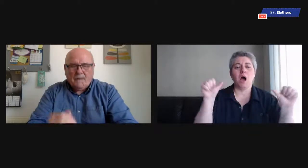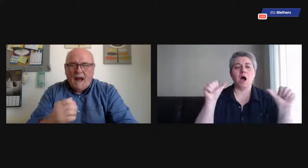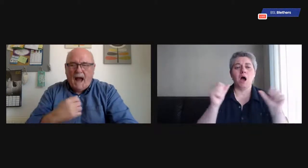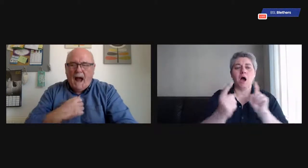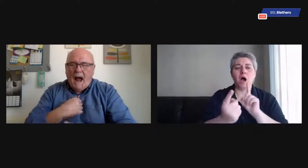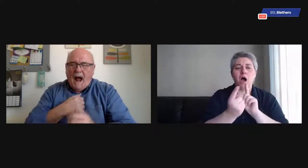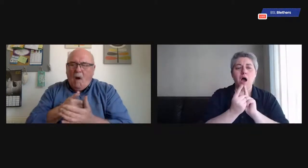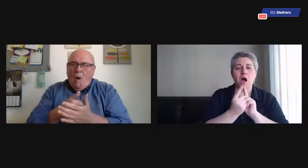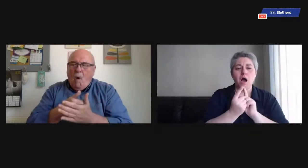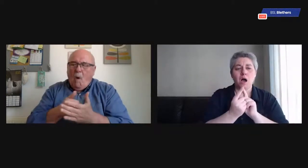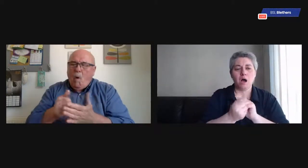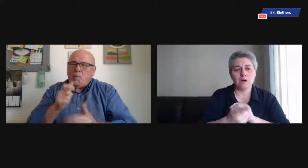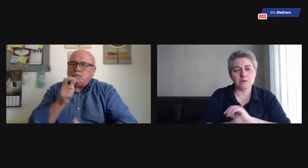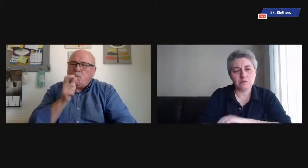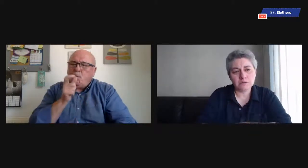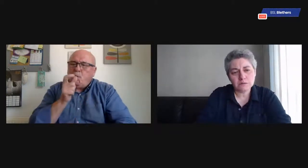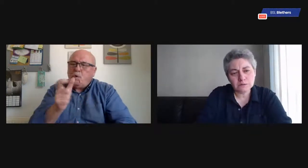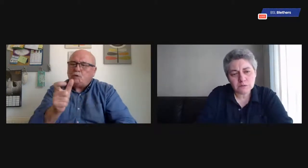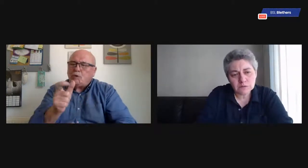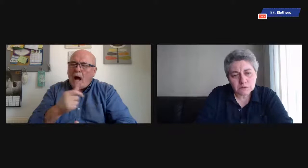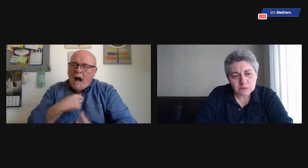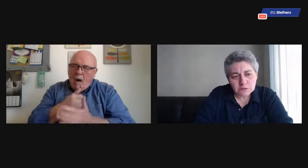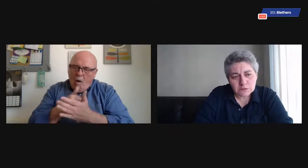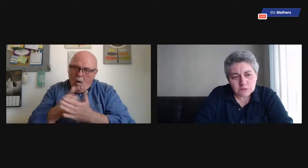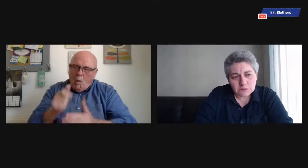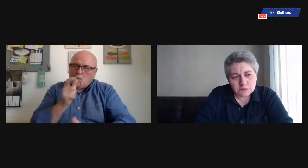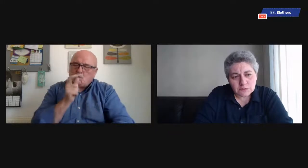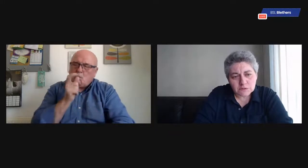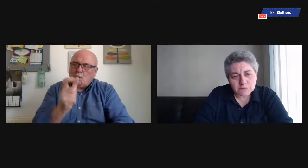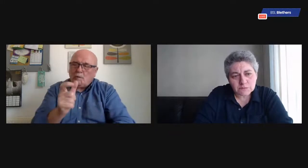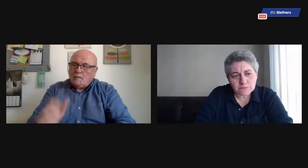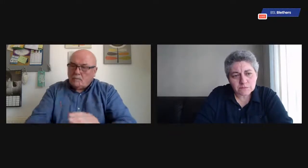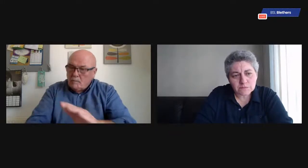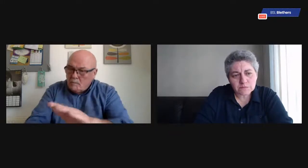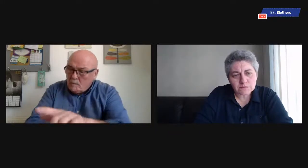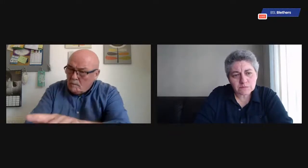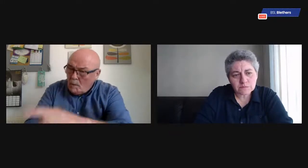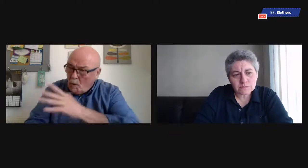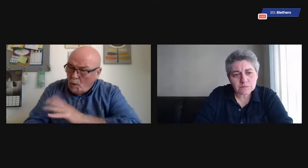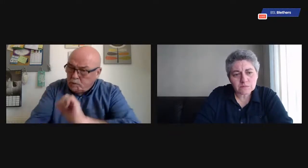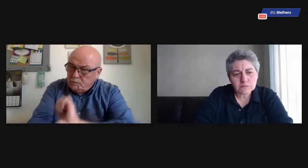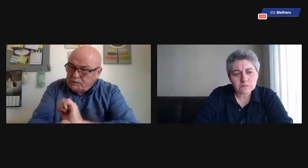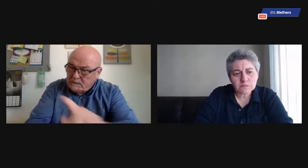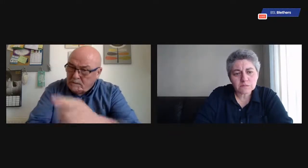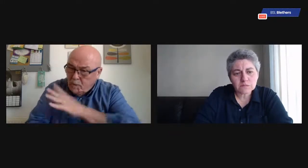because they said someone with her, it would automatically be a hearing person that